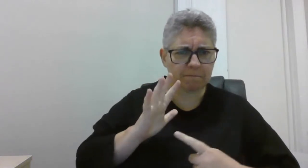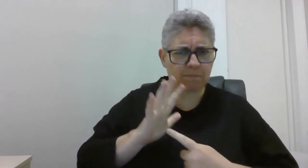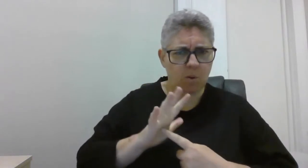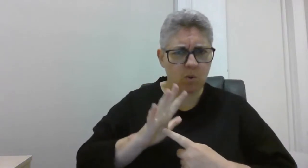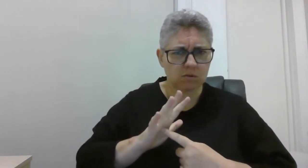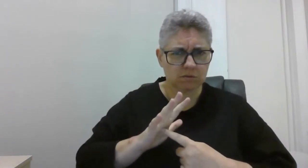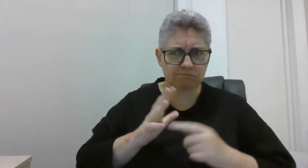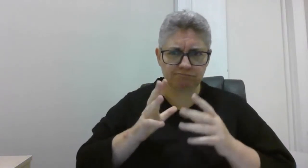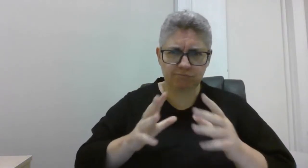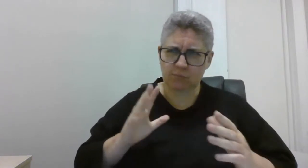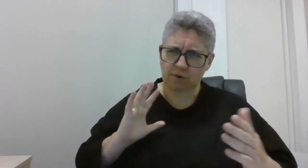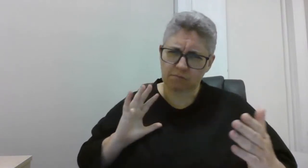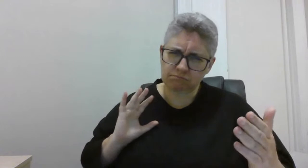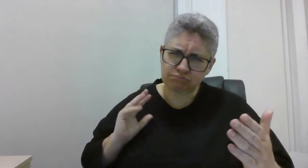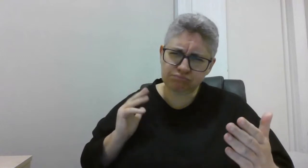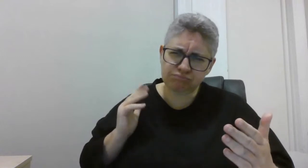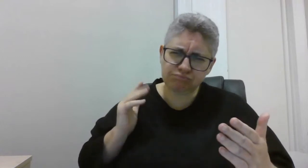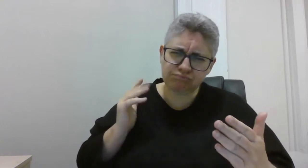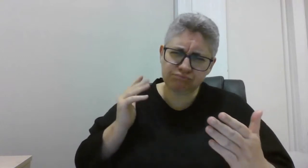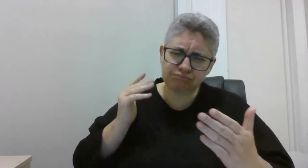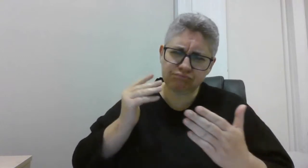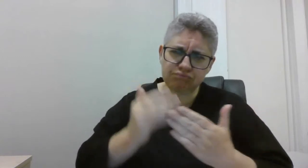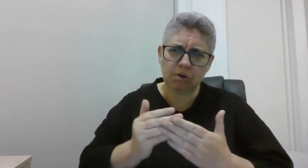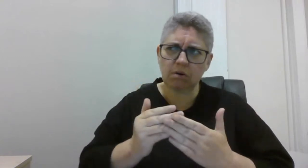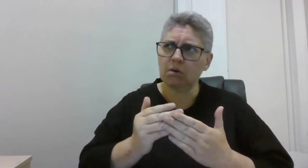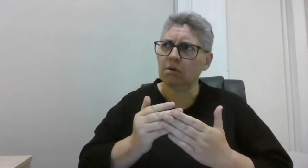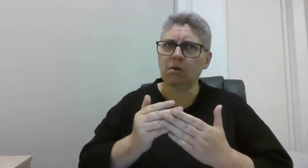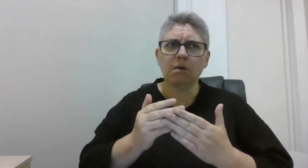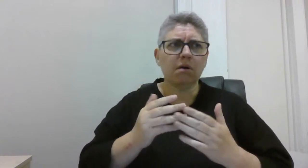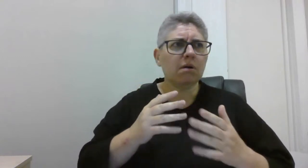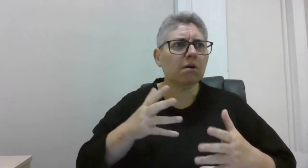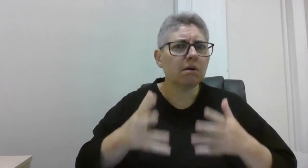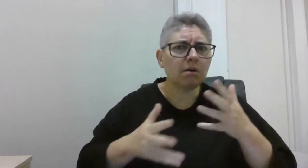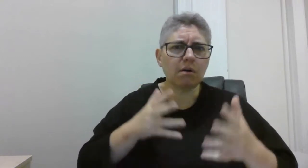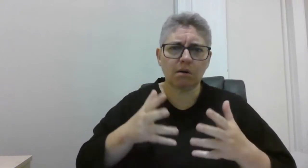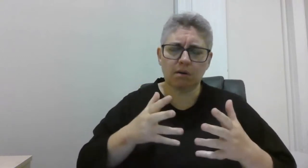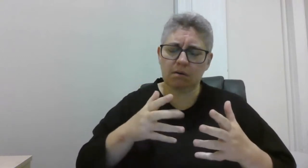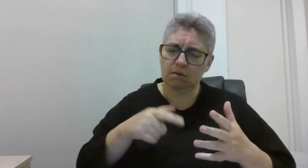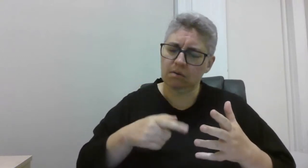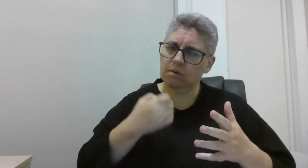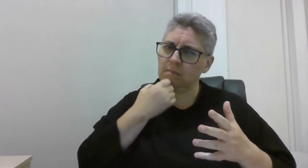the UK. They're deaf themselves and they really have been